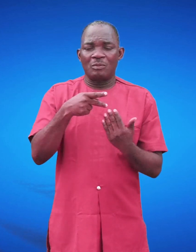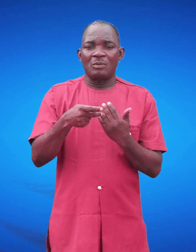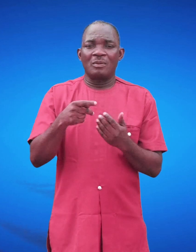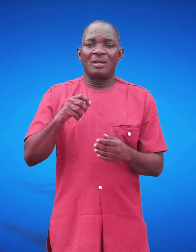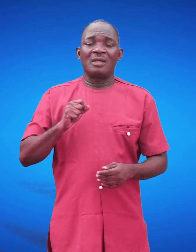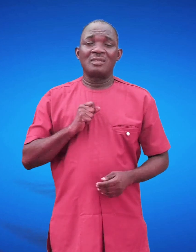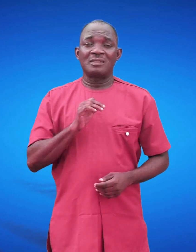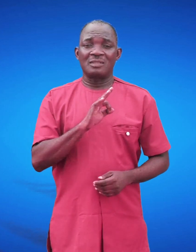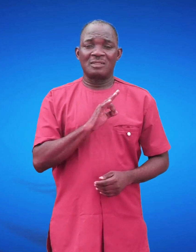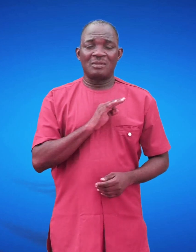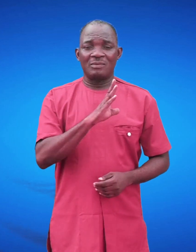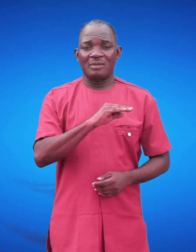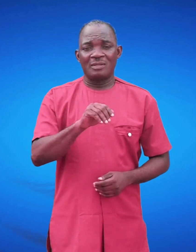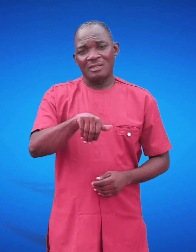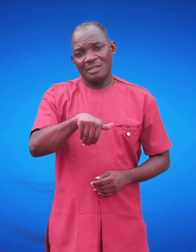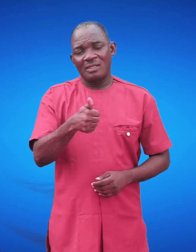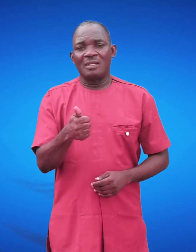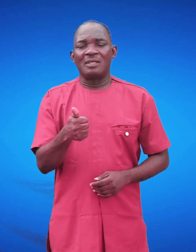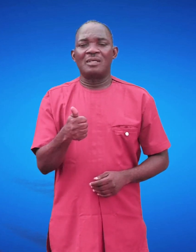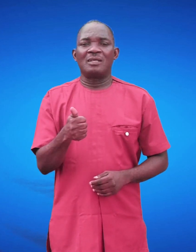and other agents.